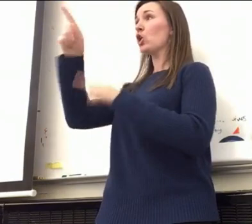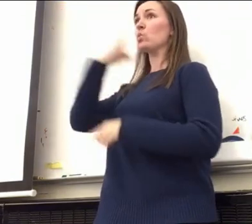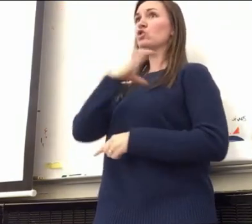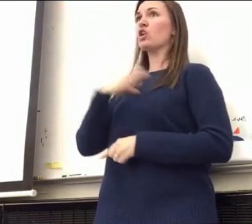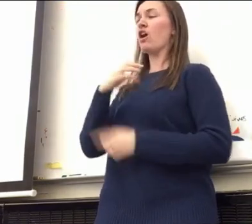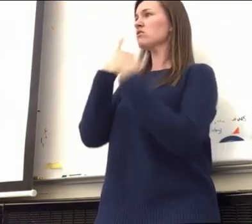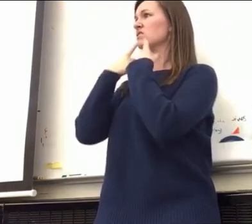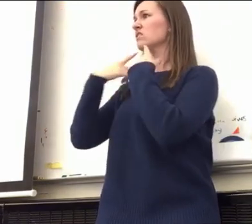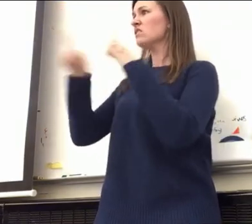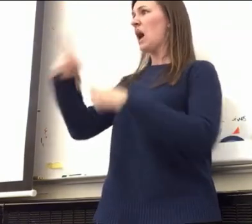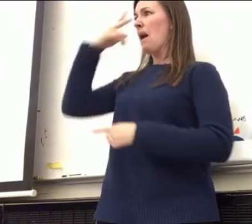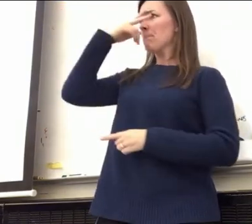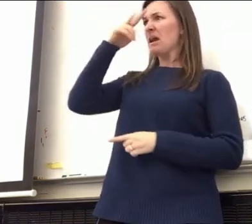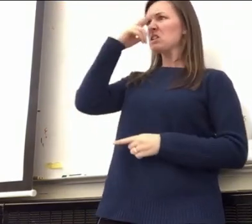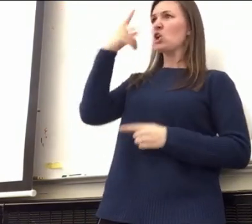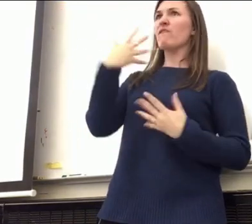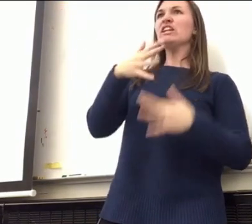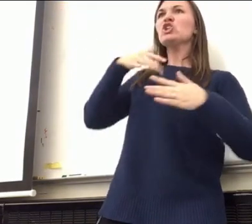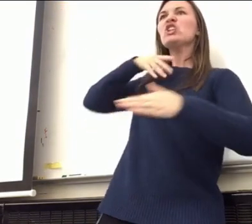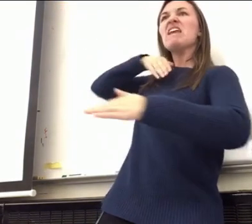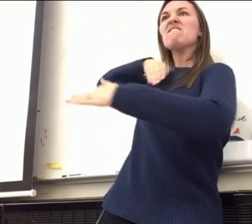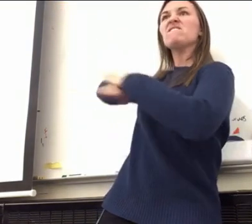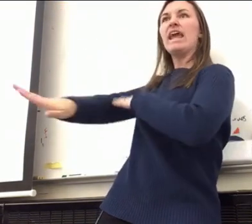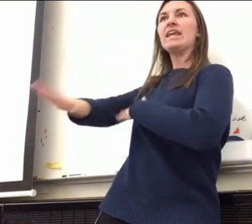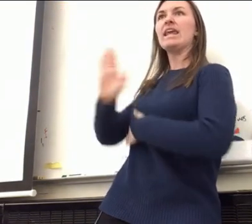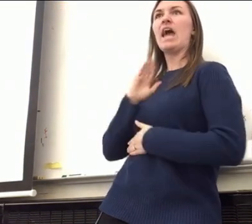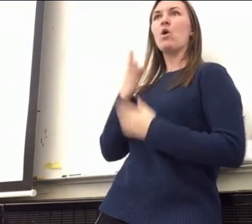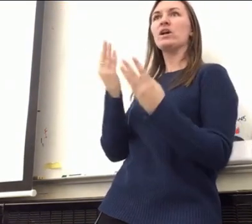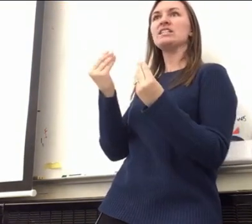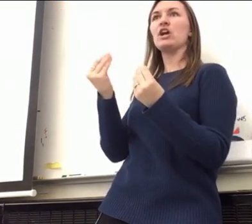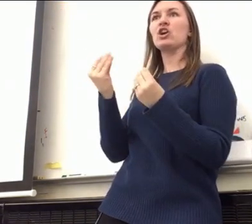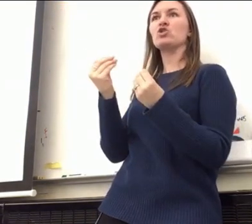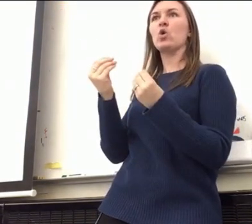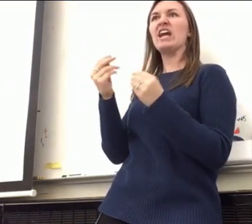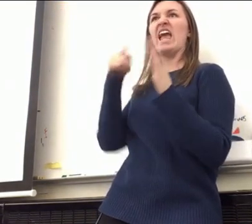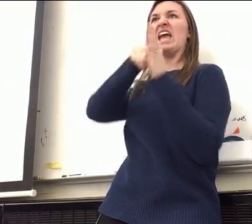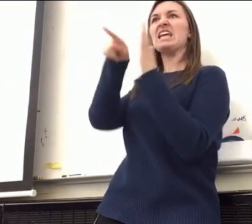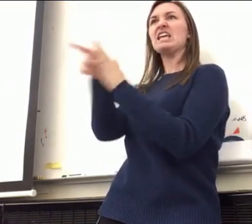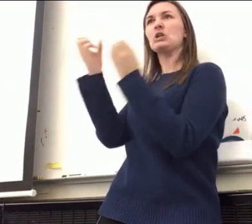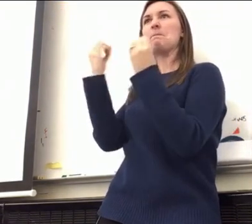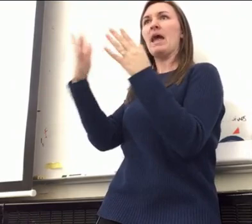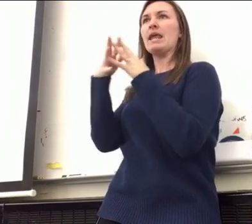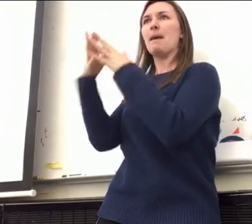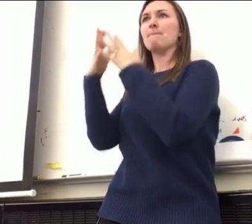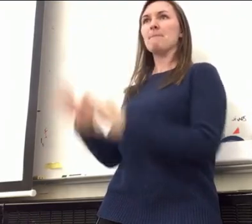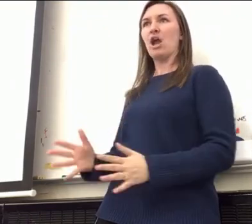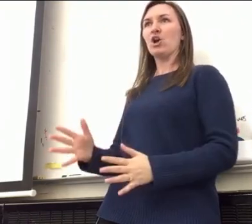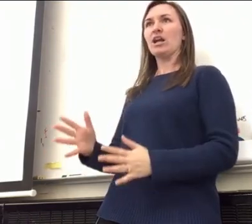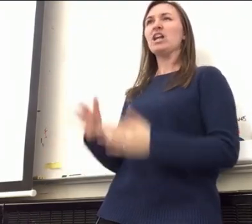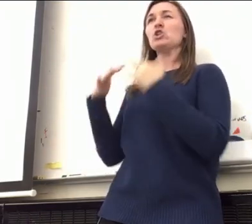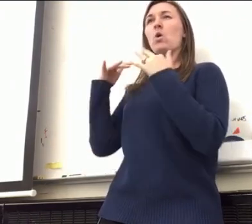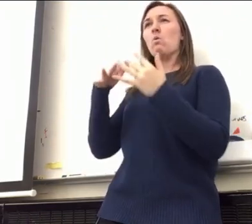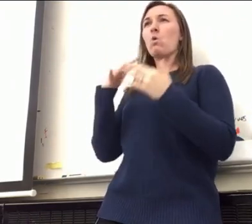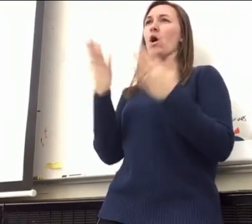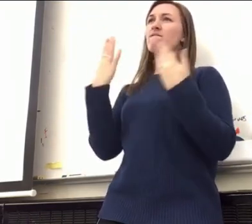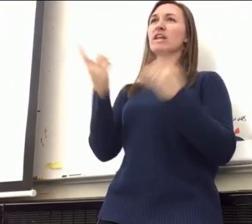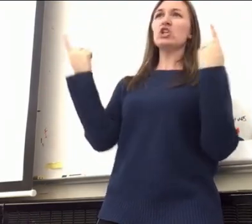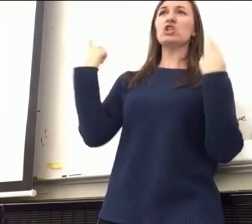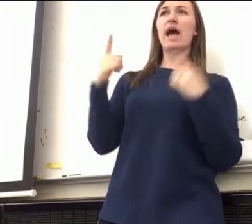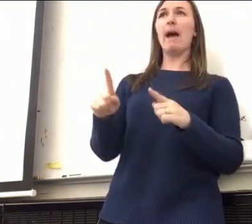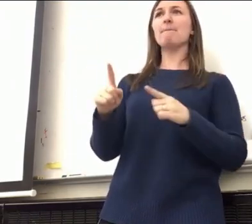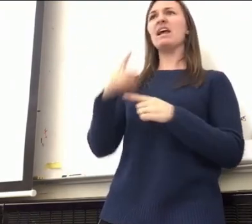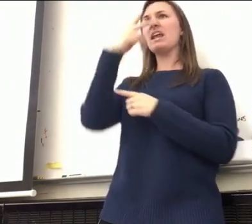says, Mexico has invaded our territory and shed American blood upon the American soil. War exists by the acts of